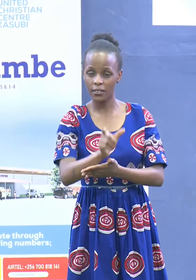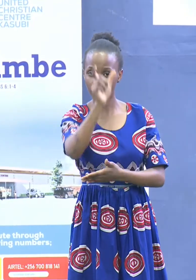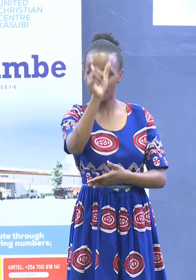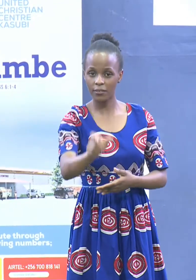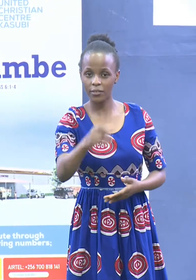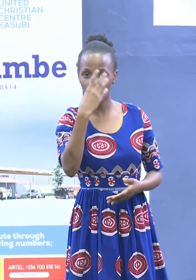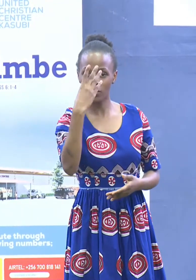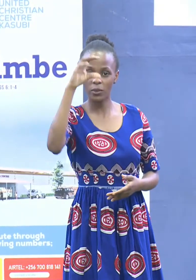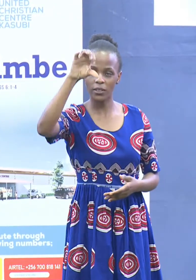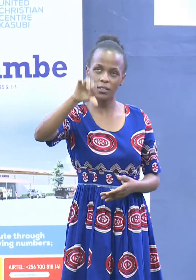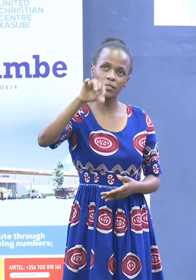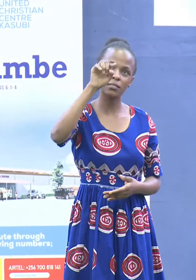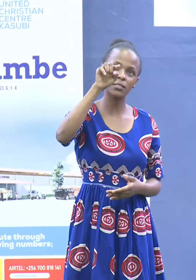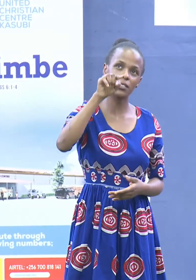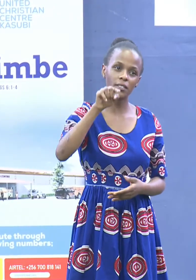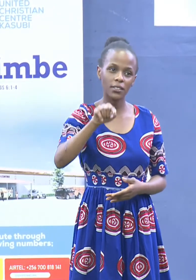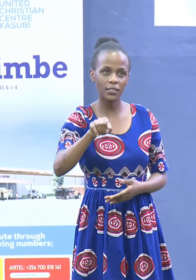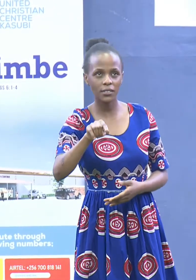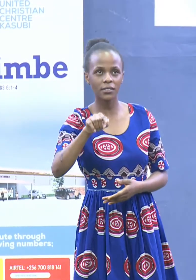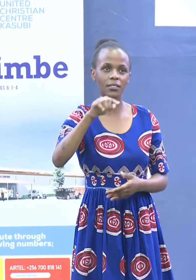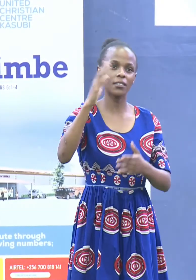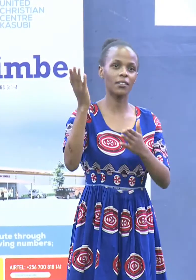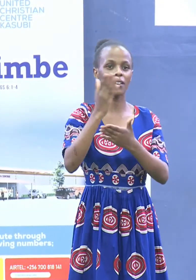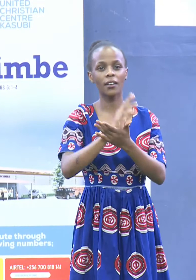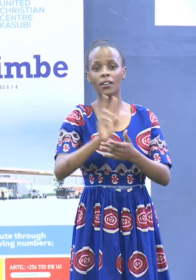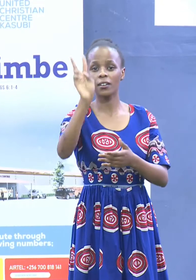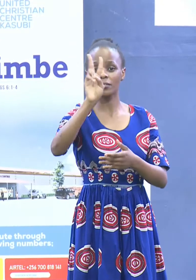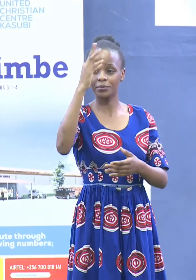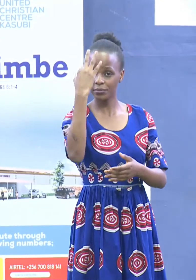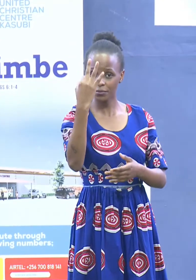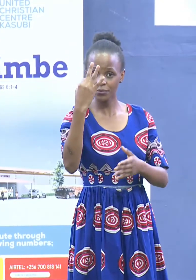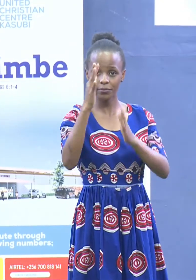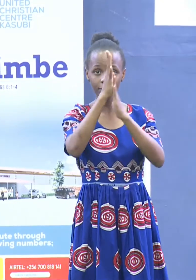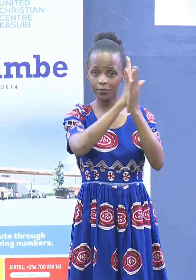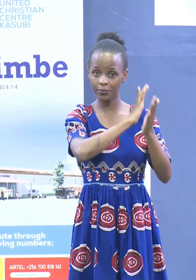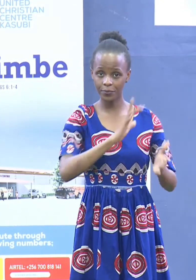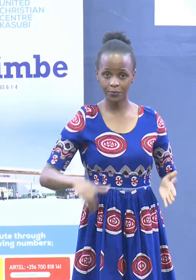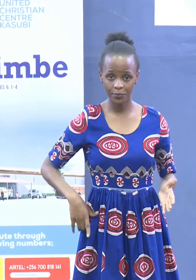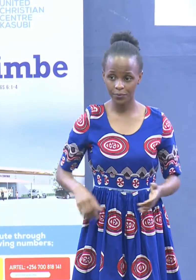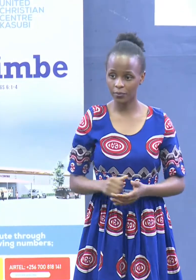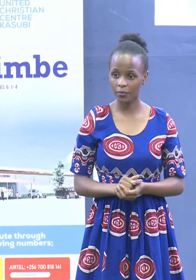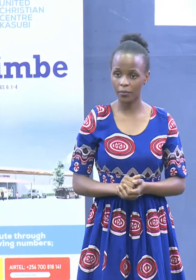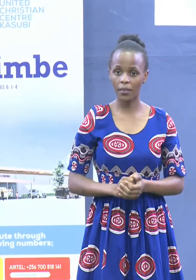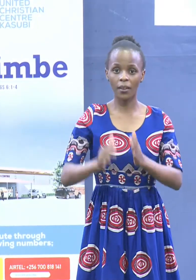49. And we read the first part of verse 3. Praise the Lord.